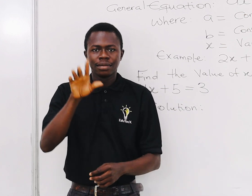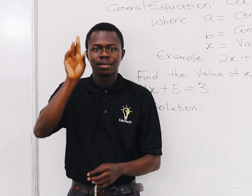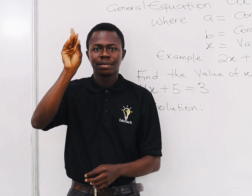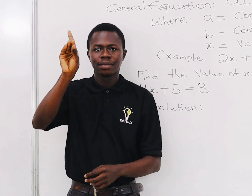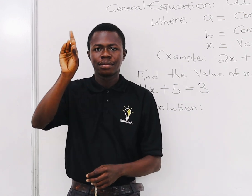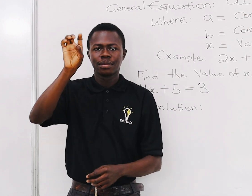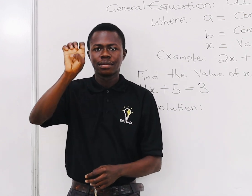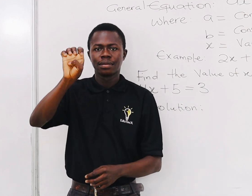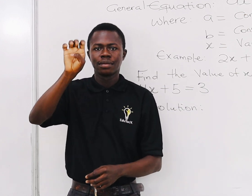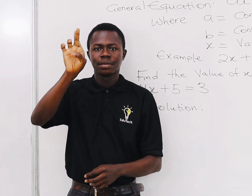spelled